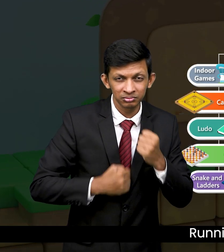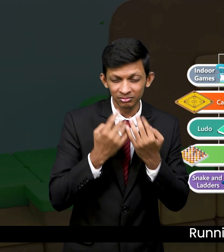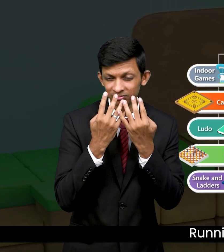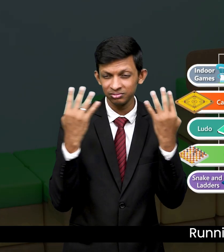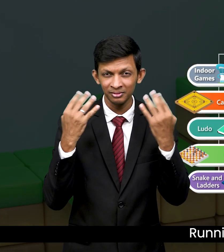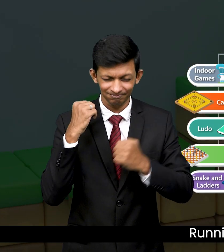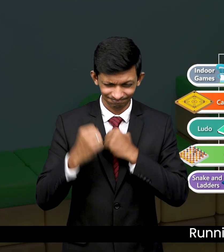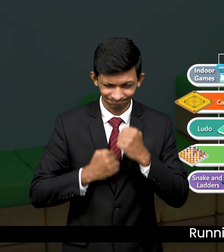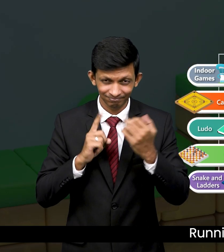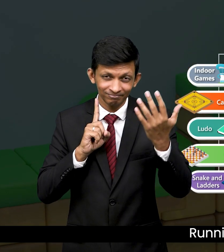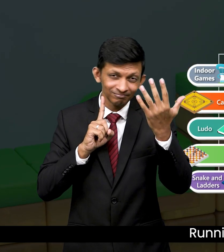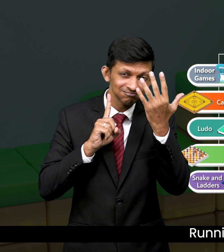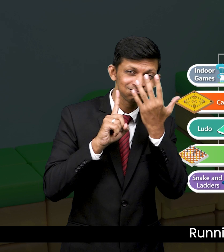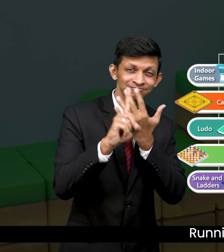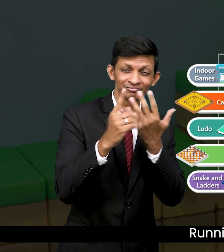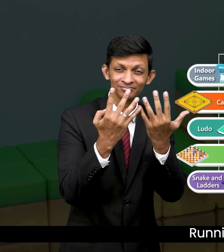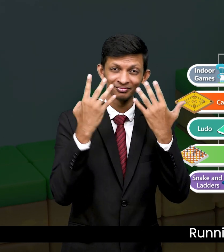running races.